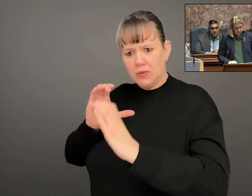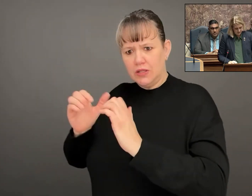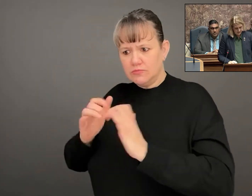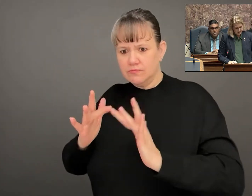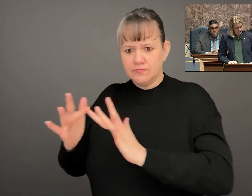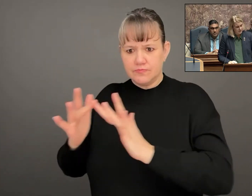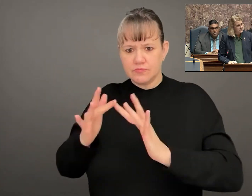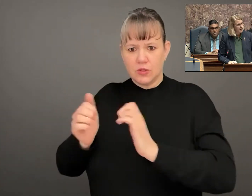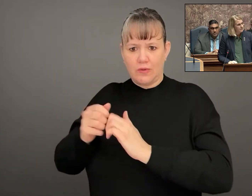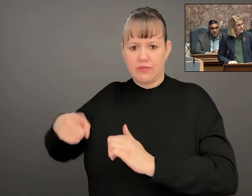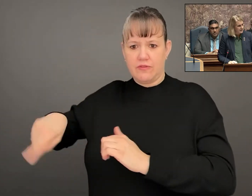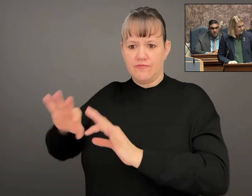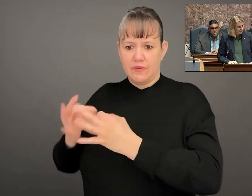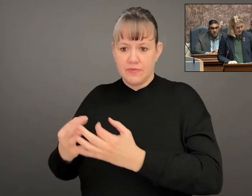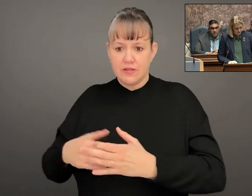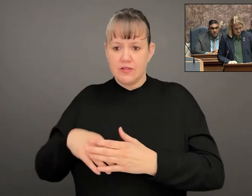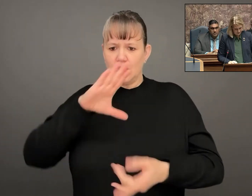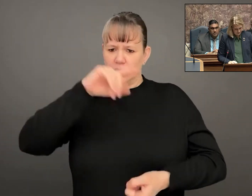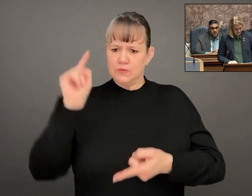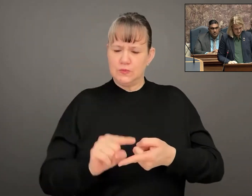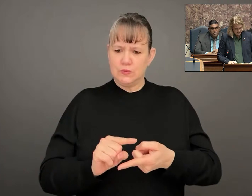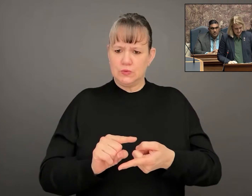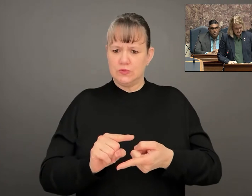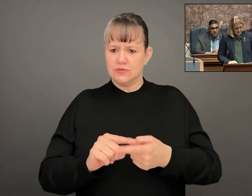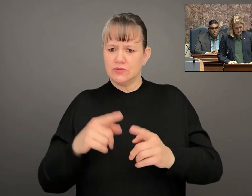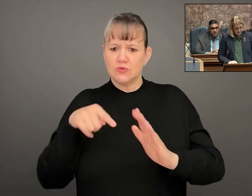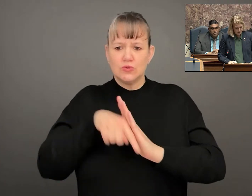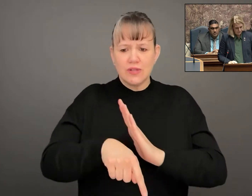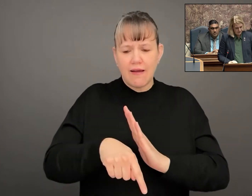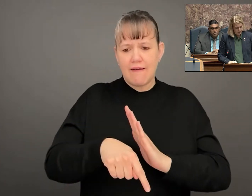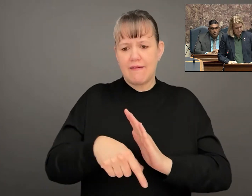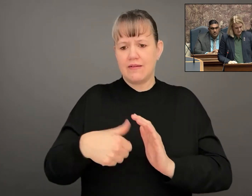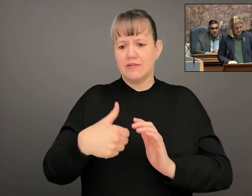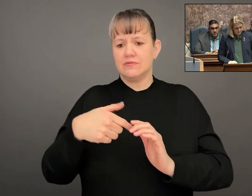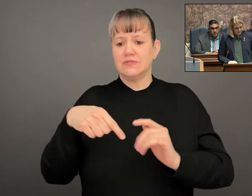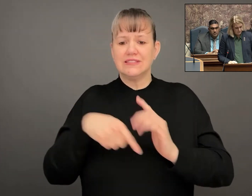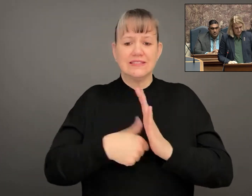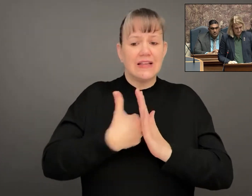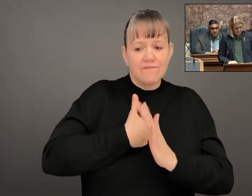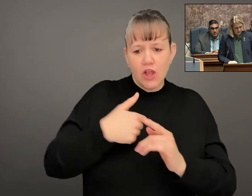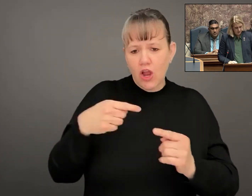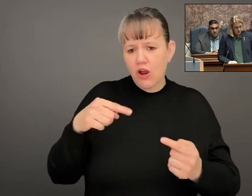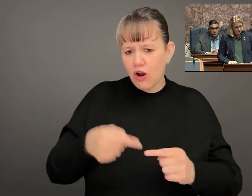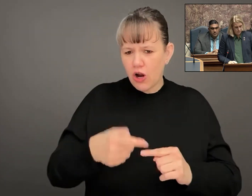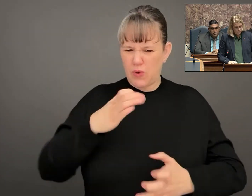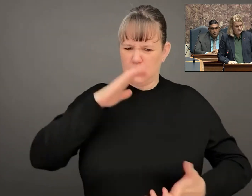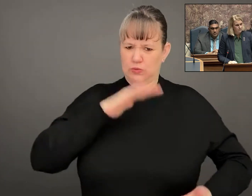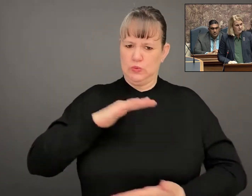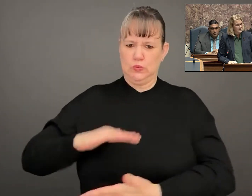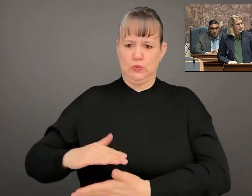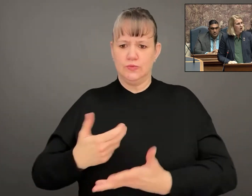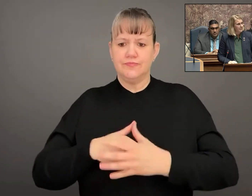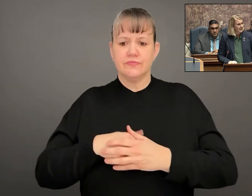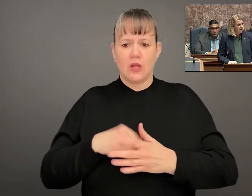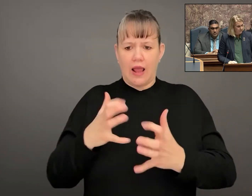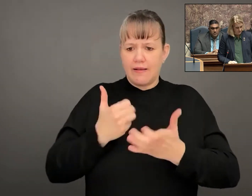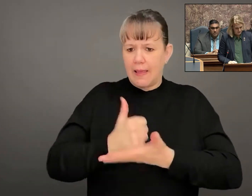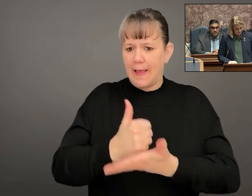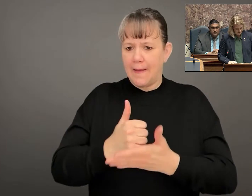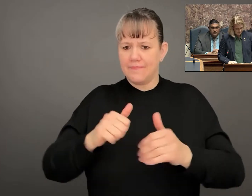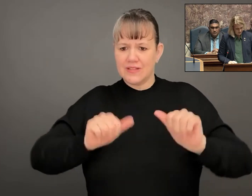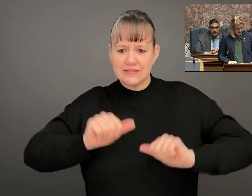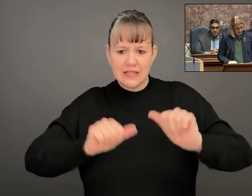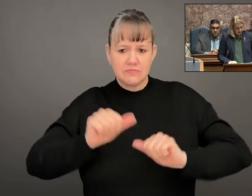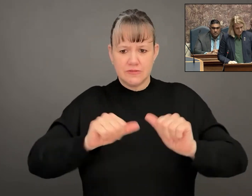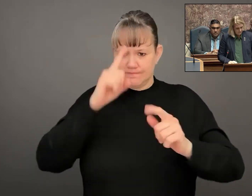an important addition to public safety measures, as they assist with mental health assessments for people who pose a risk to harming